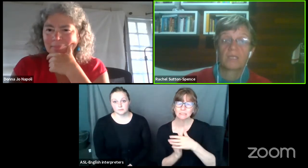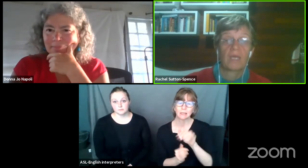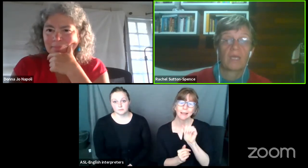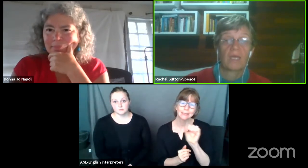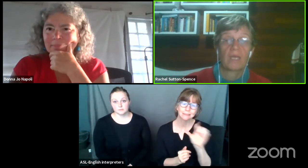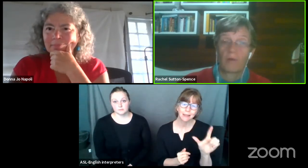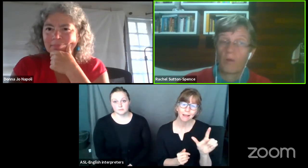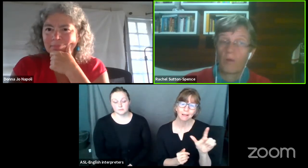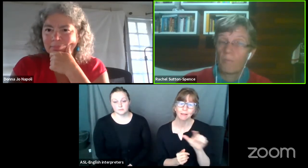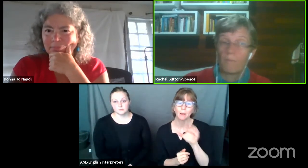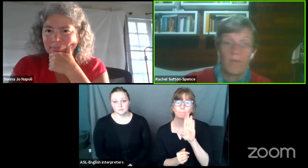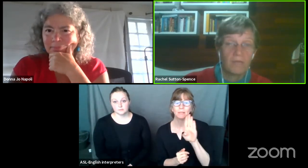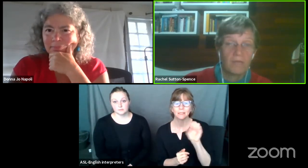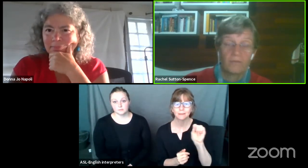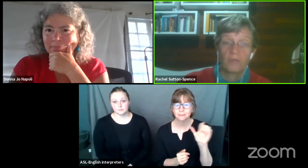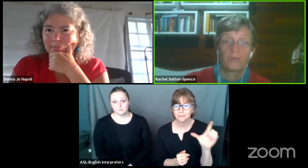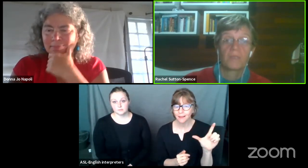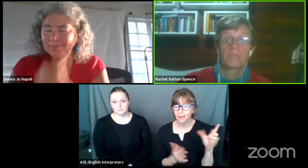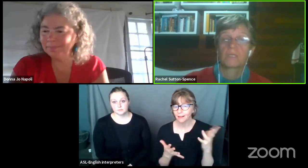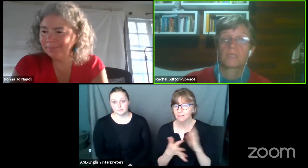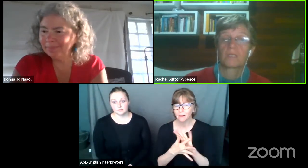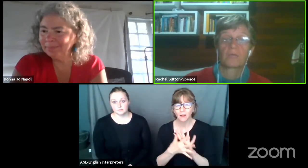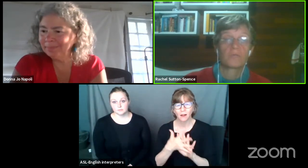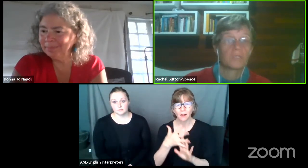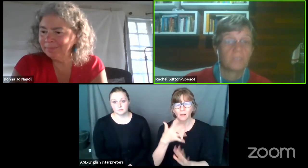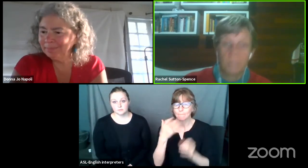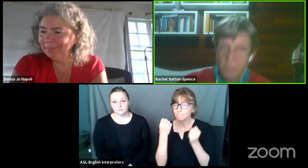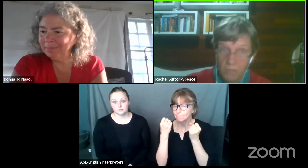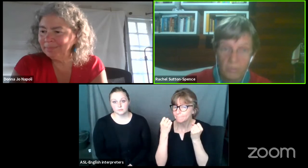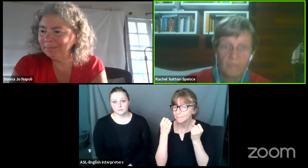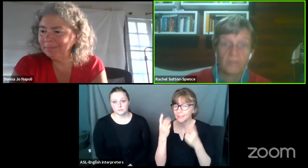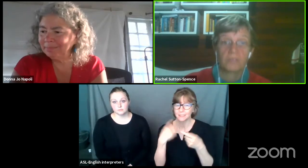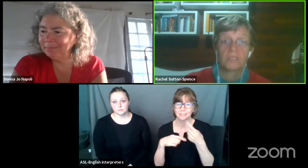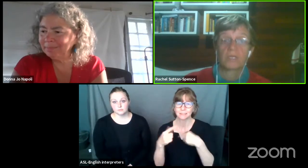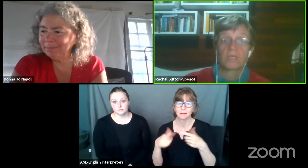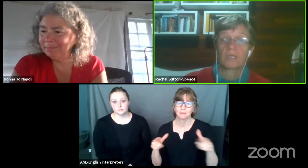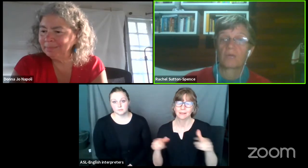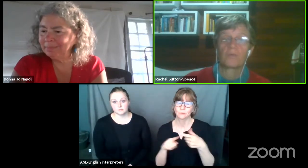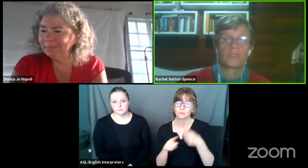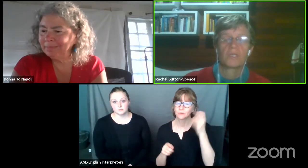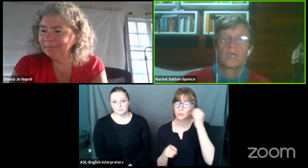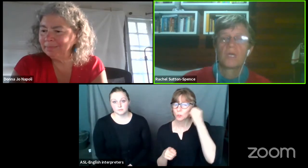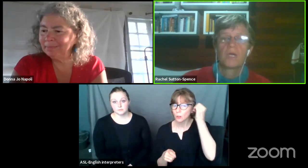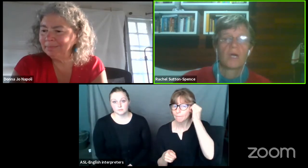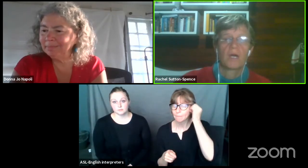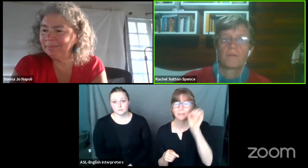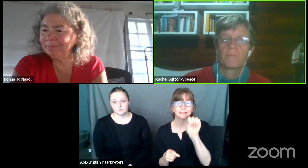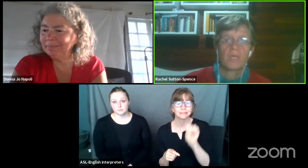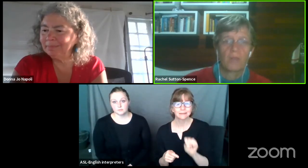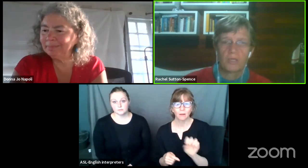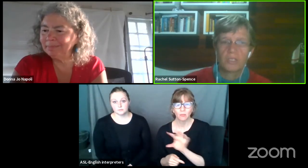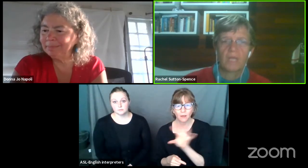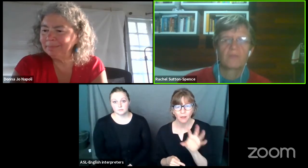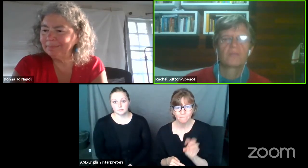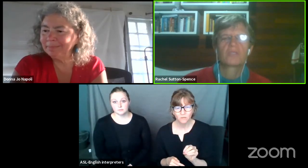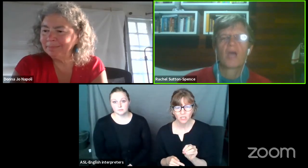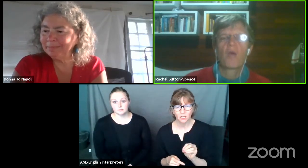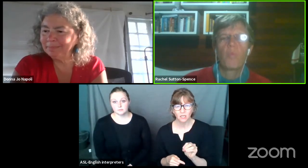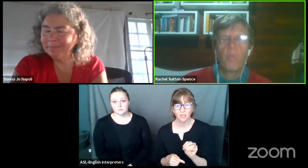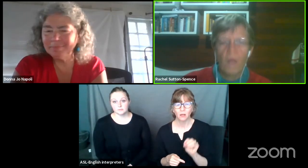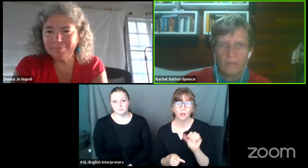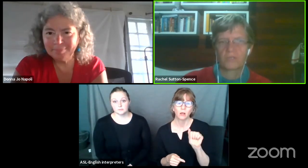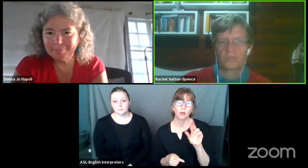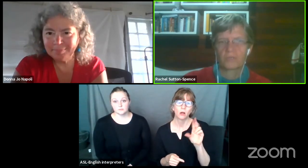BSL, in many of the European Sign Languages, in South African Sign Language, in Auslan. There's